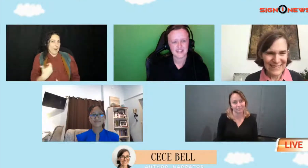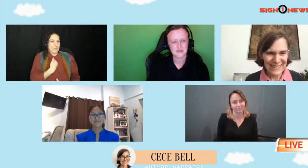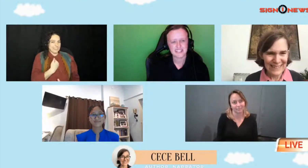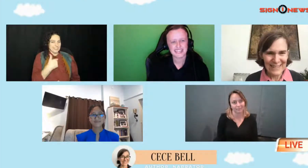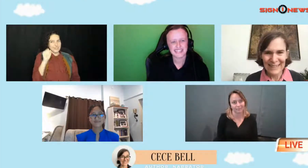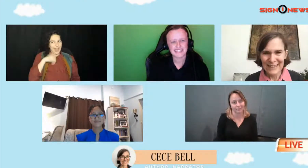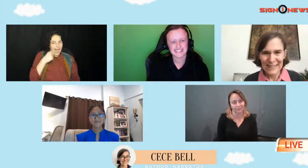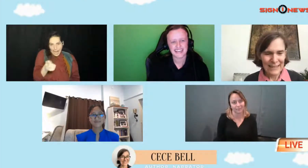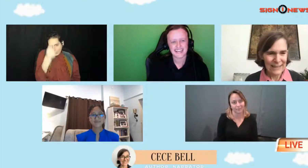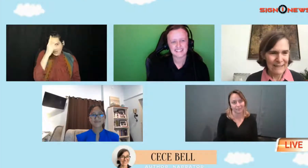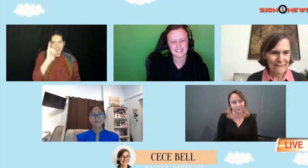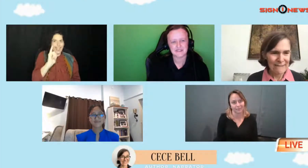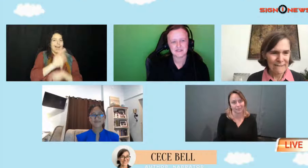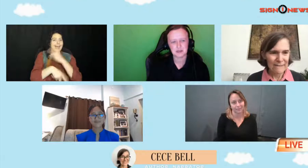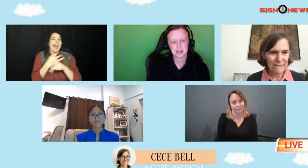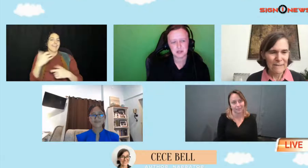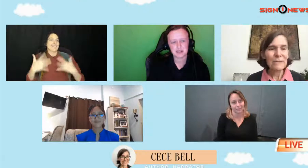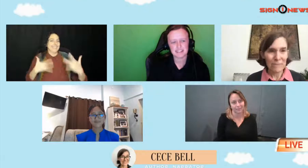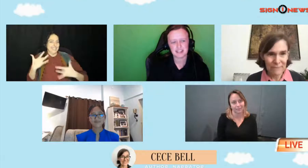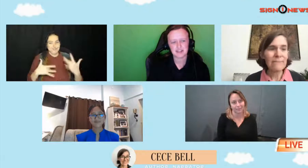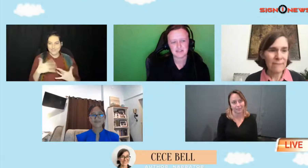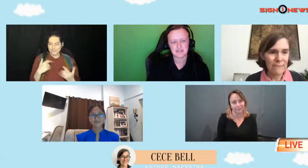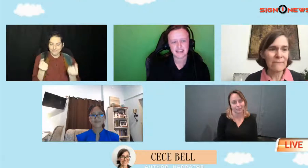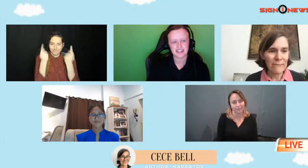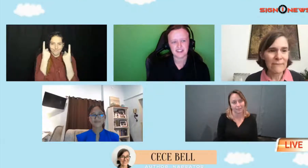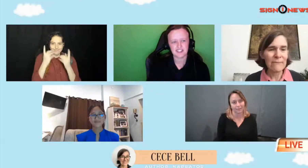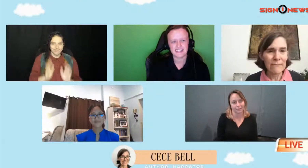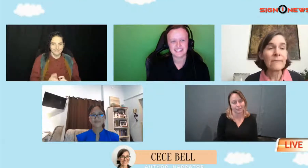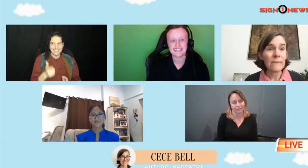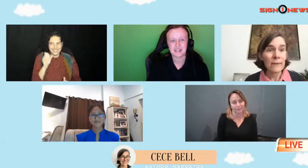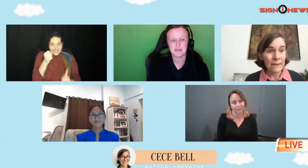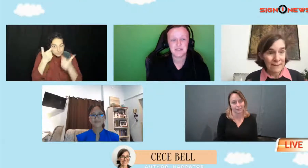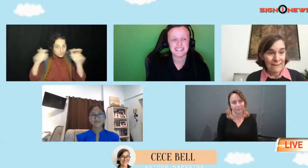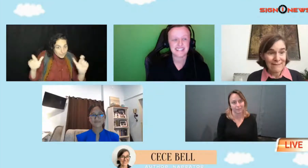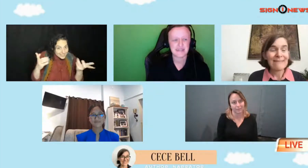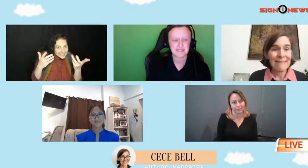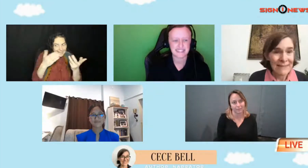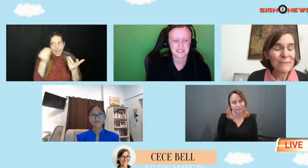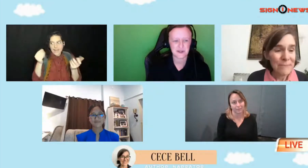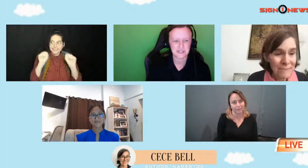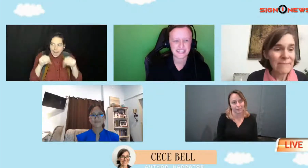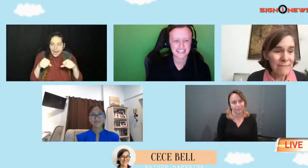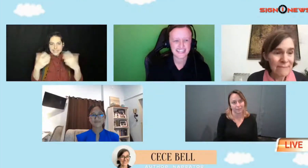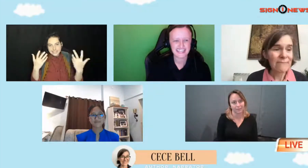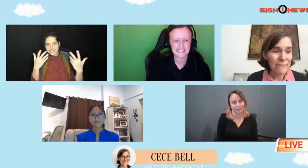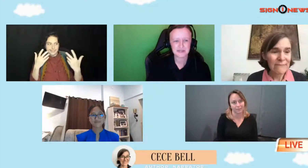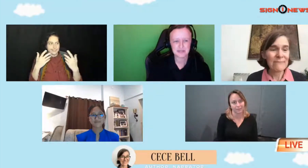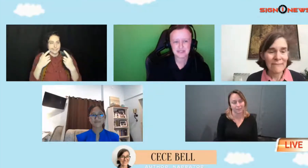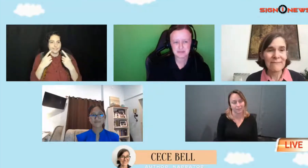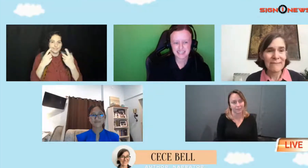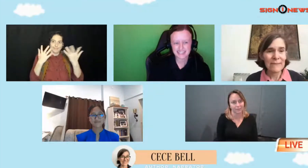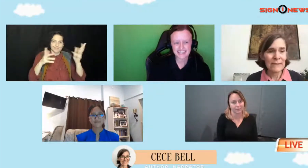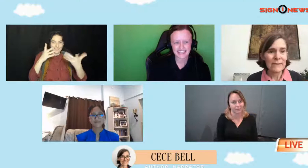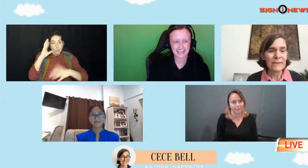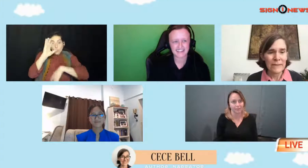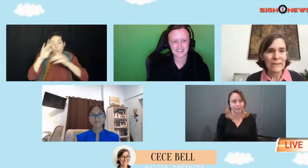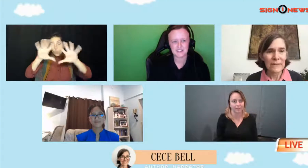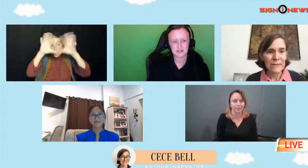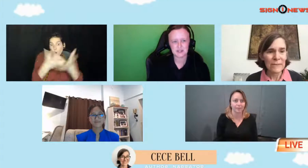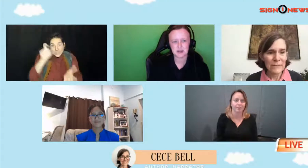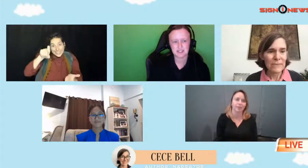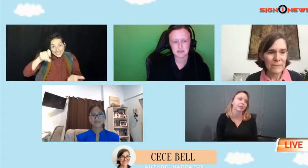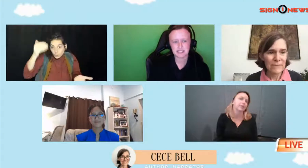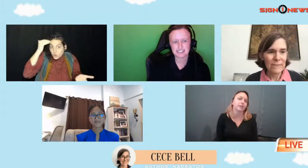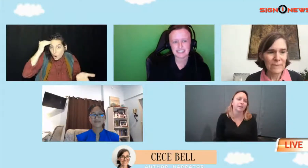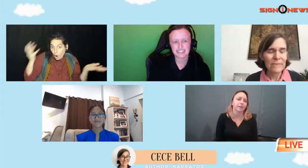Yeah, I can relate. As a filmmaker myself, I can understand that type of excitement totally. It's big, and there's